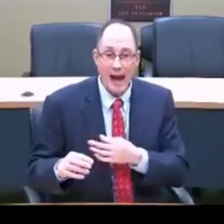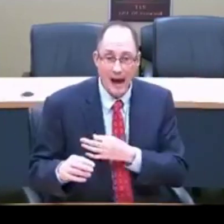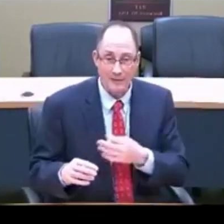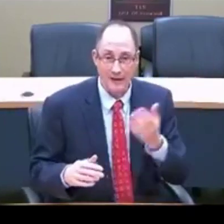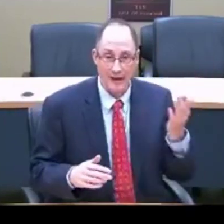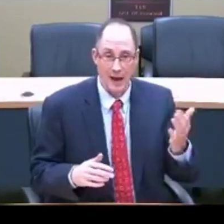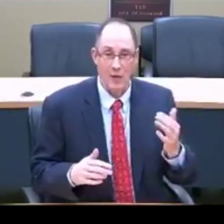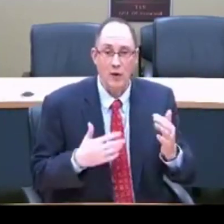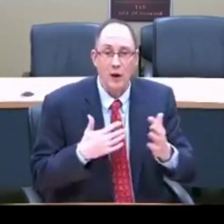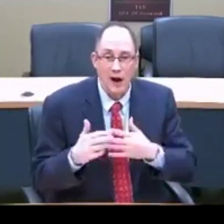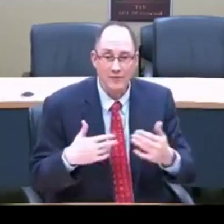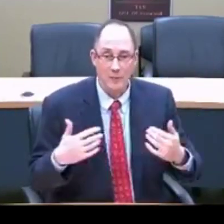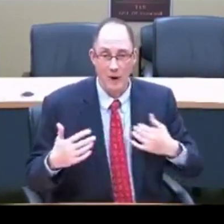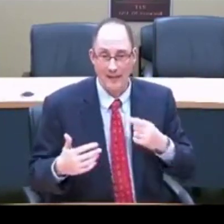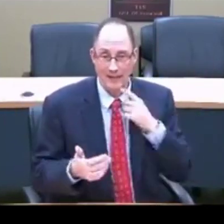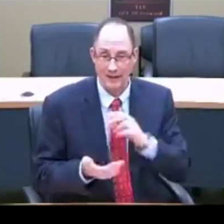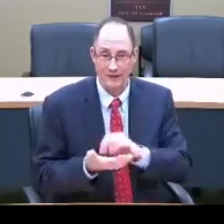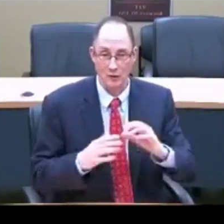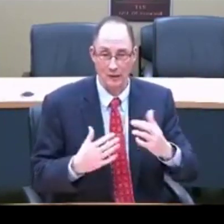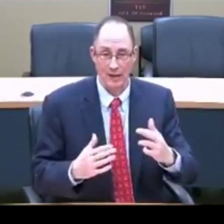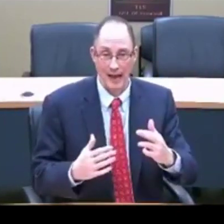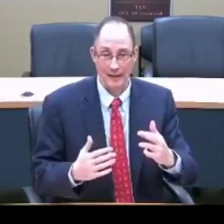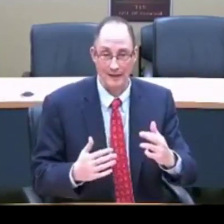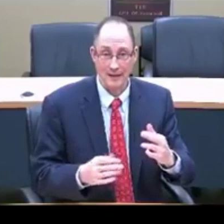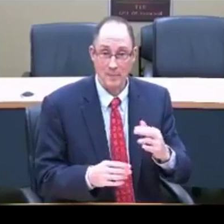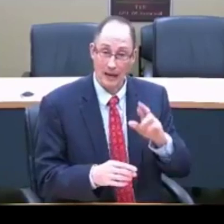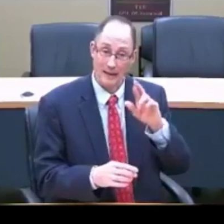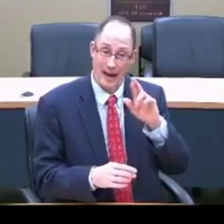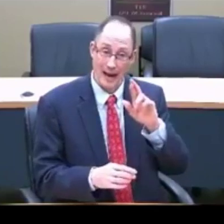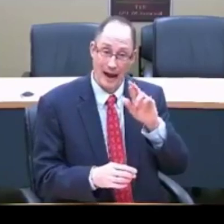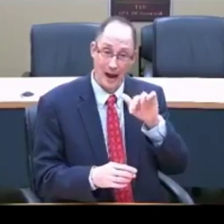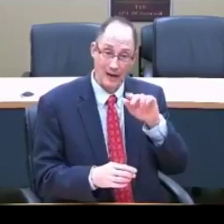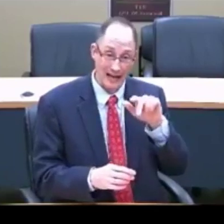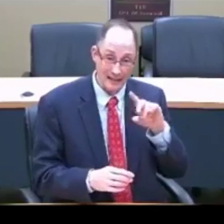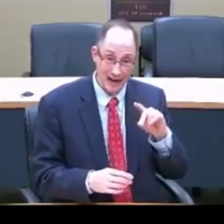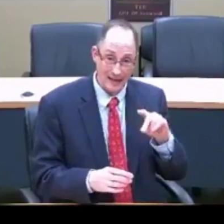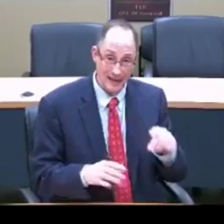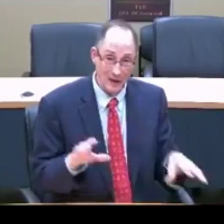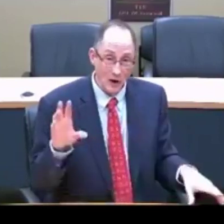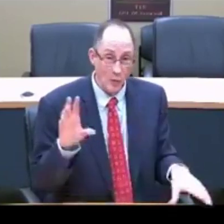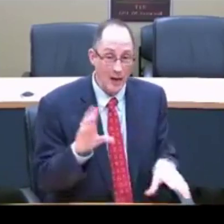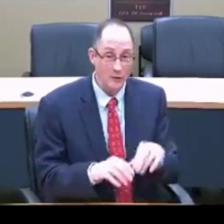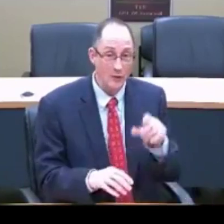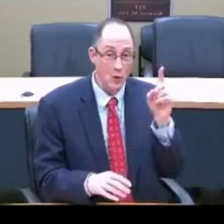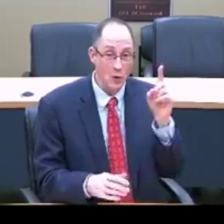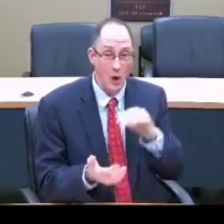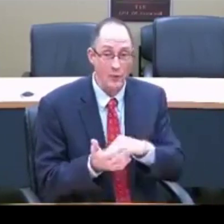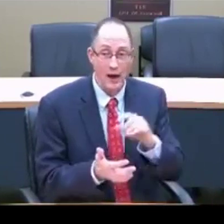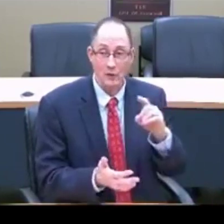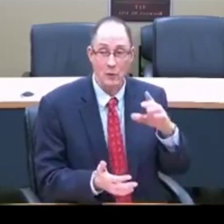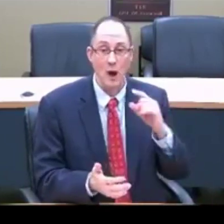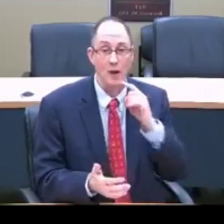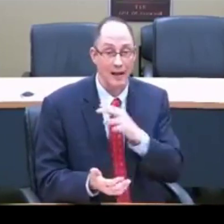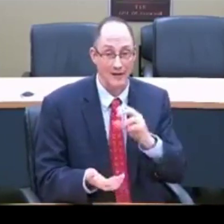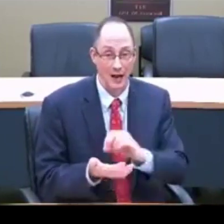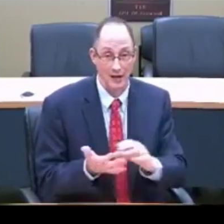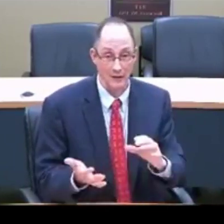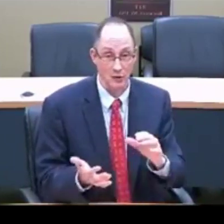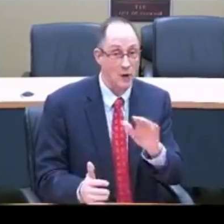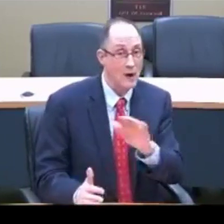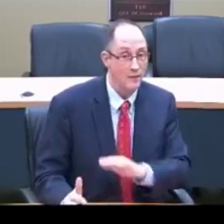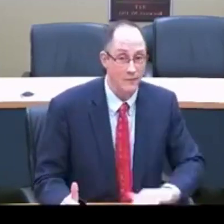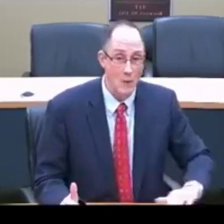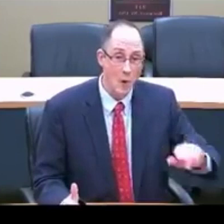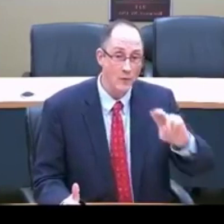faculty there, they're comfortable having deaf students in the class. Kids at RIT in NCHEDI, we have a total of 1,100 deaf students